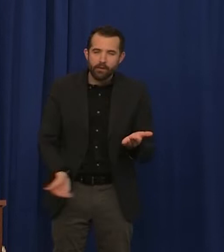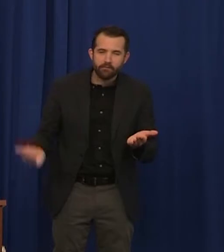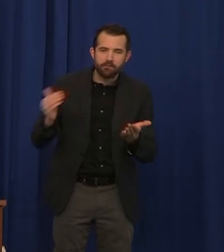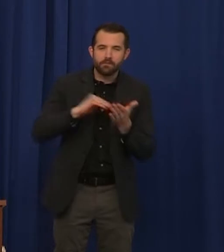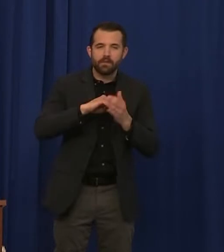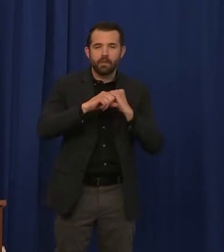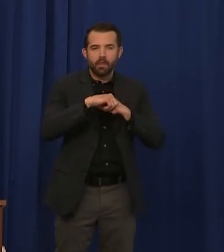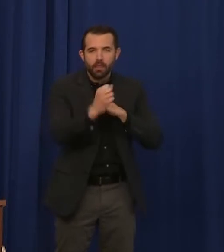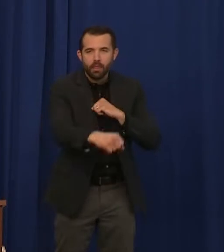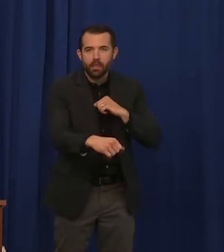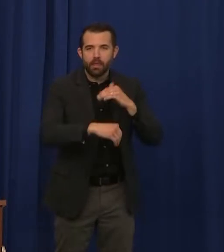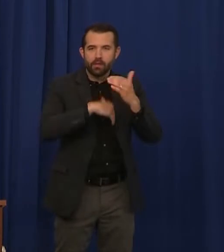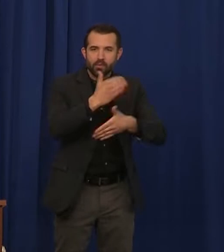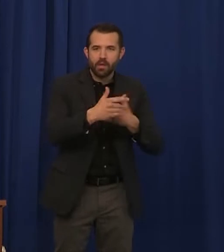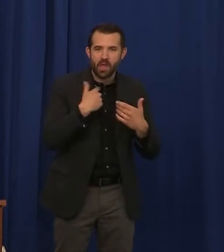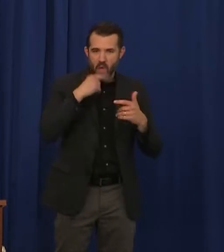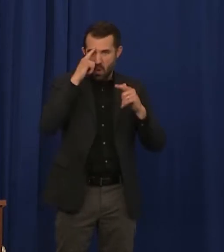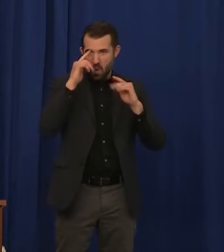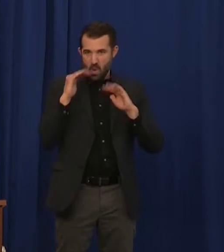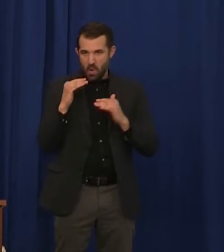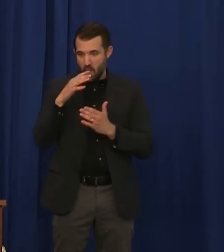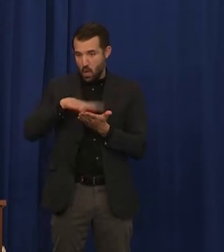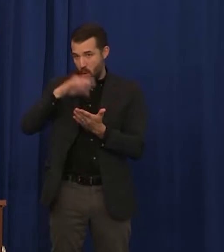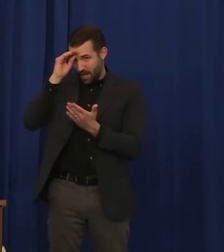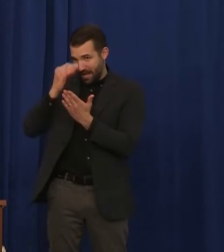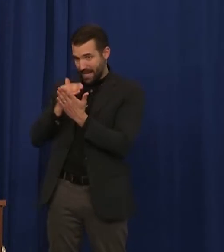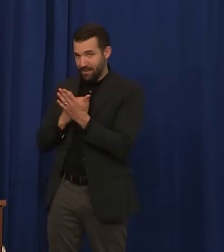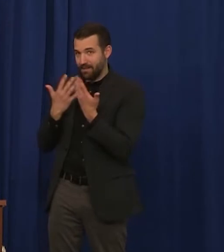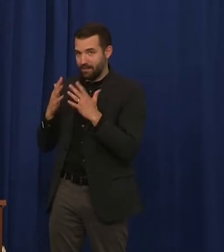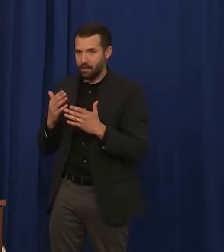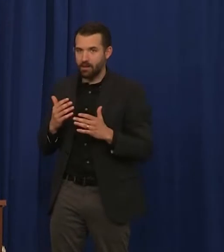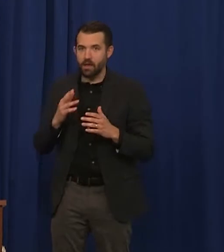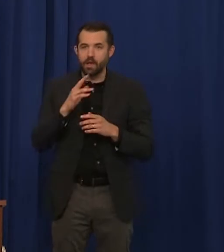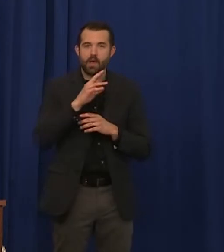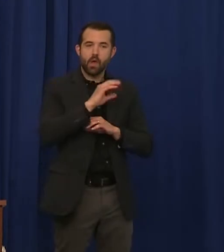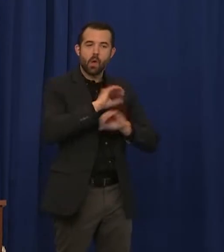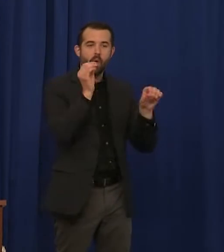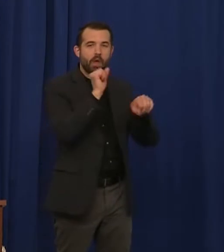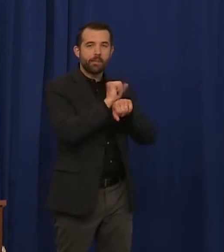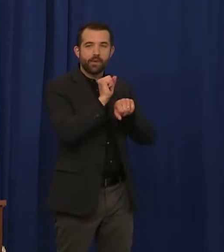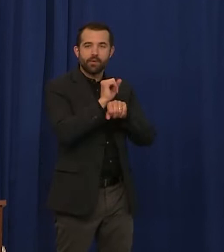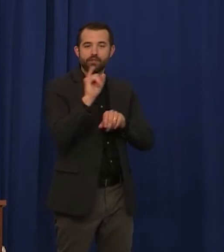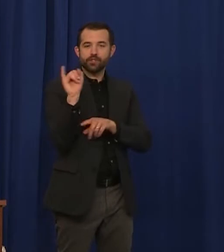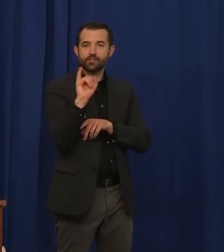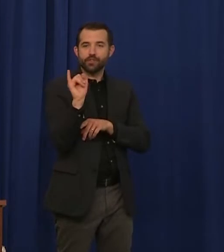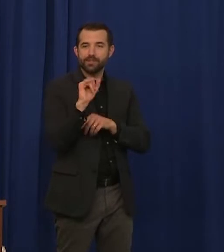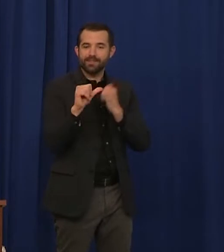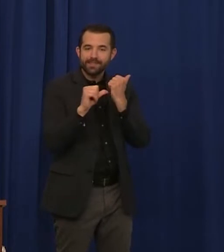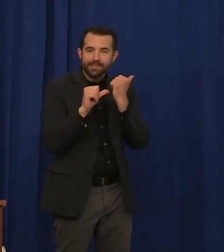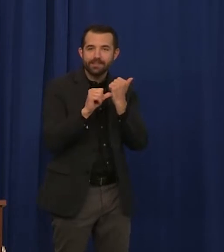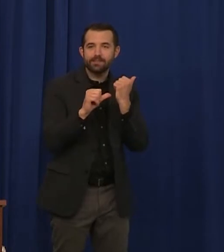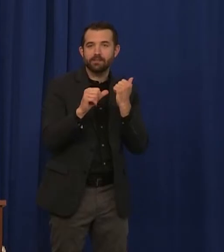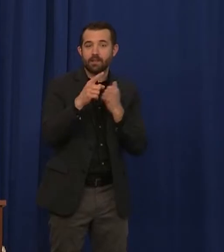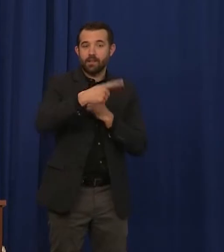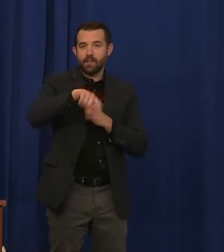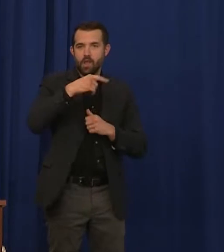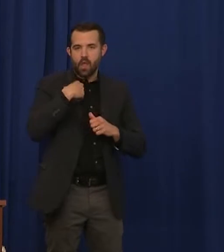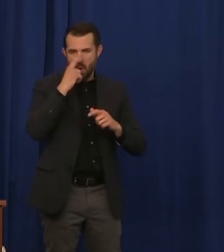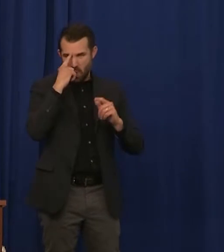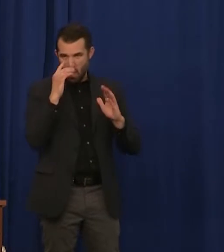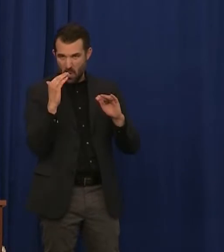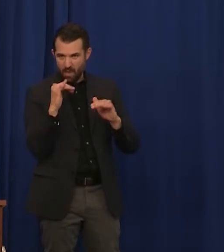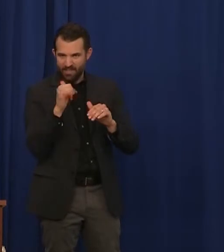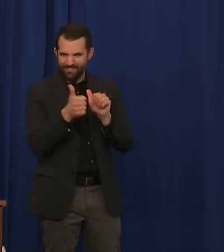the pandemic unemployment insurance program by doing outreach to associations,